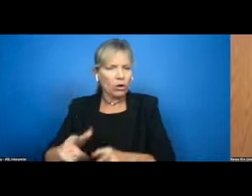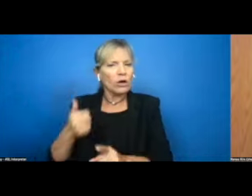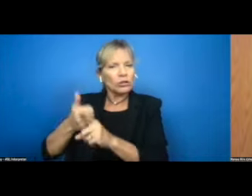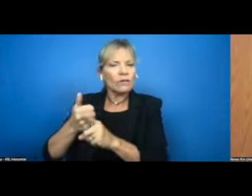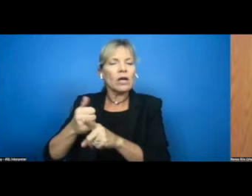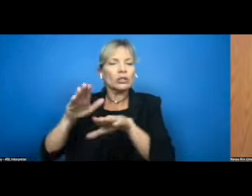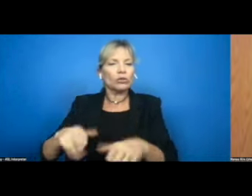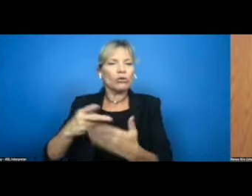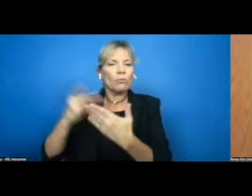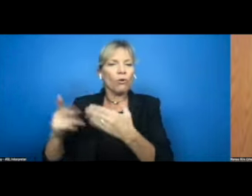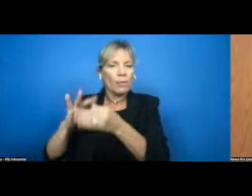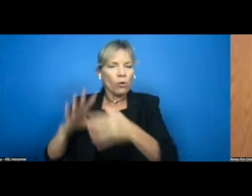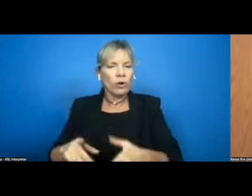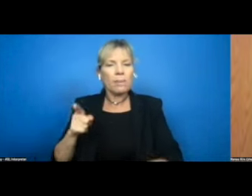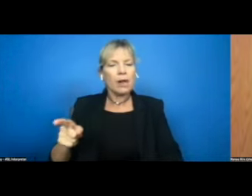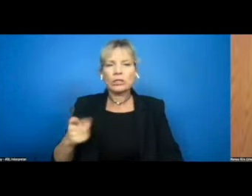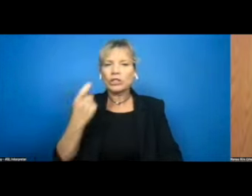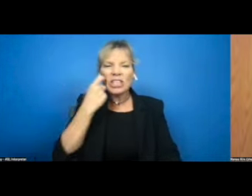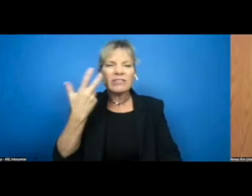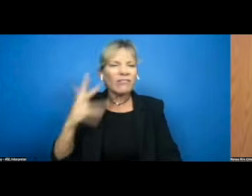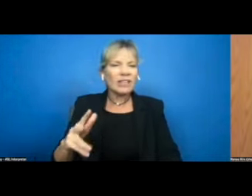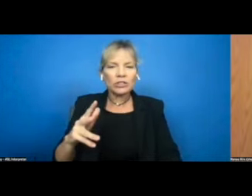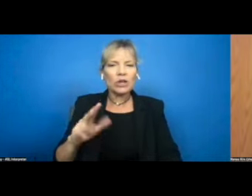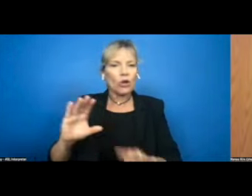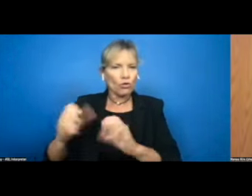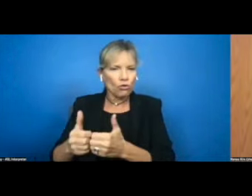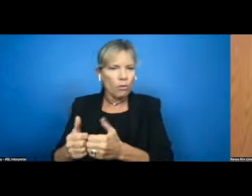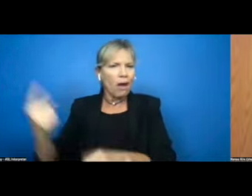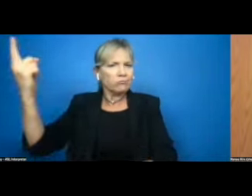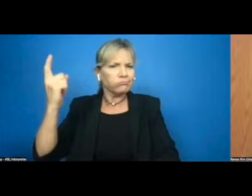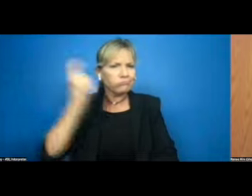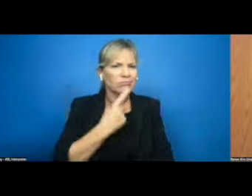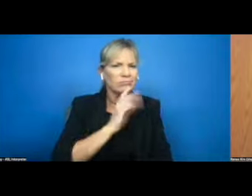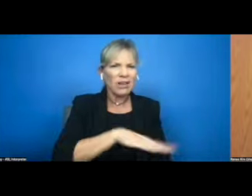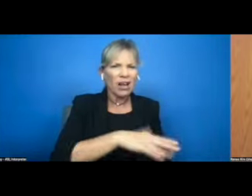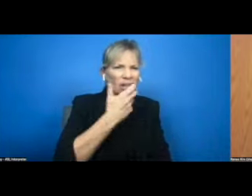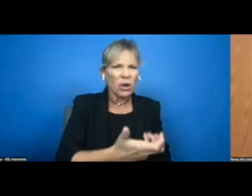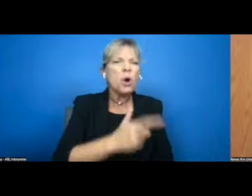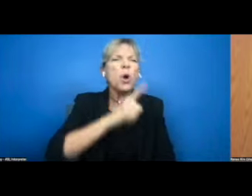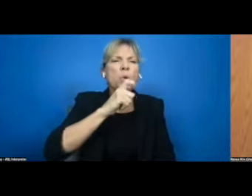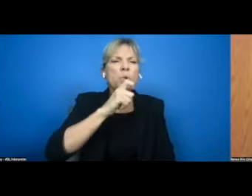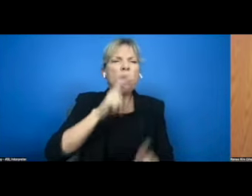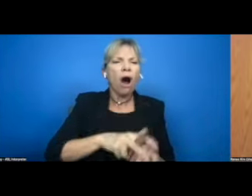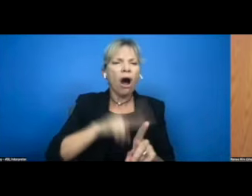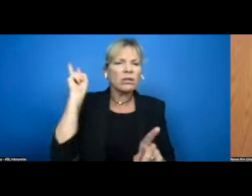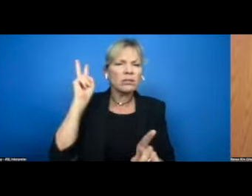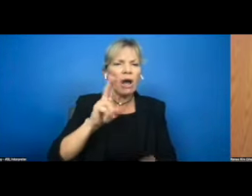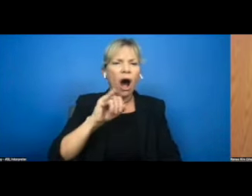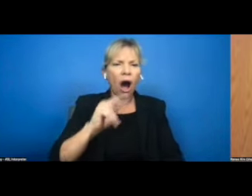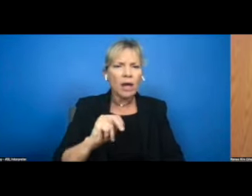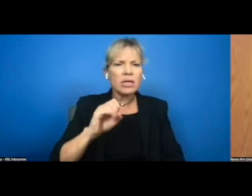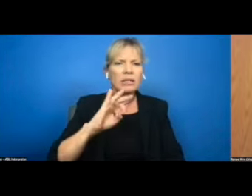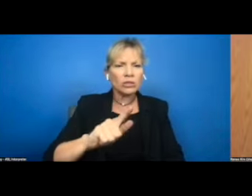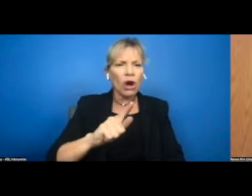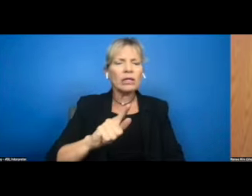program coordinator, had just finished group and came downstairs and yelled out, who uninstalled the internet? I want to play